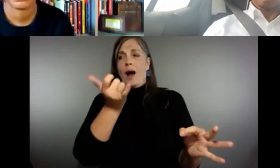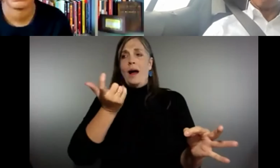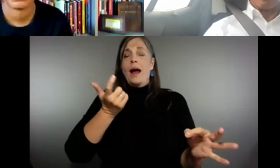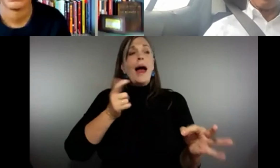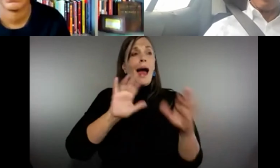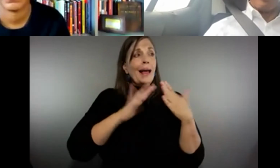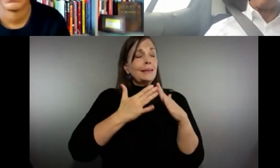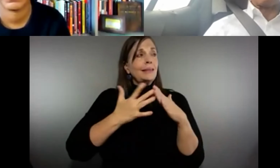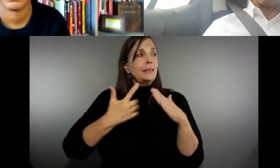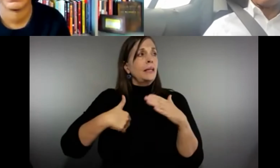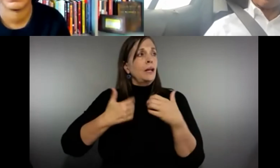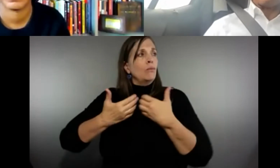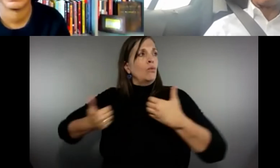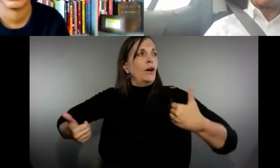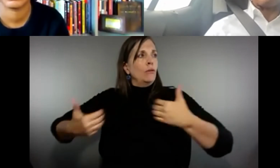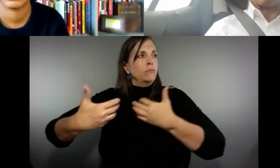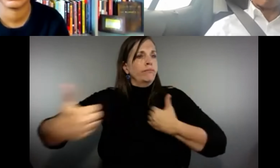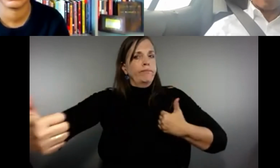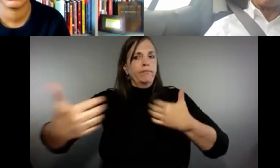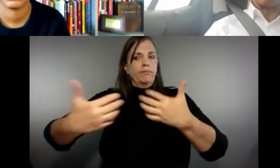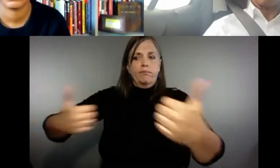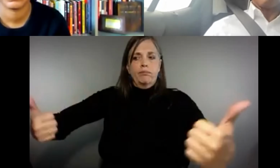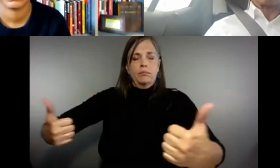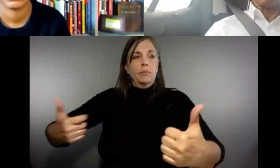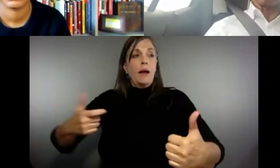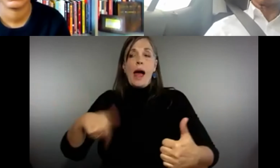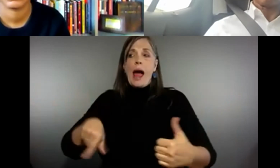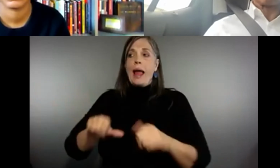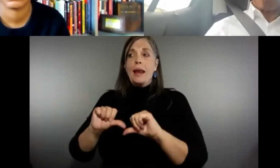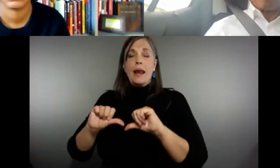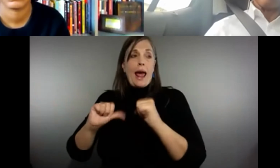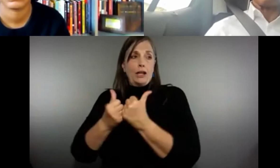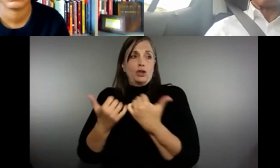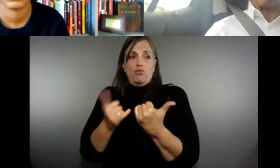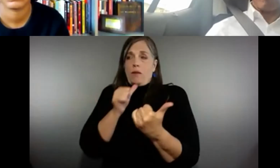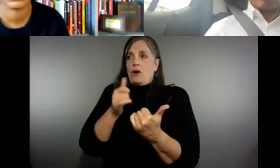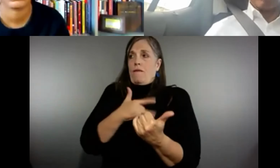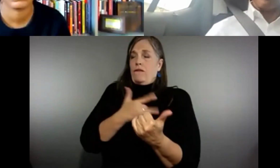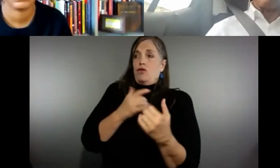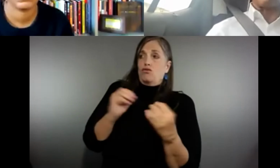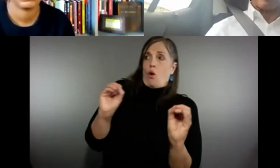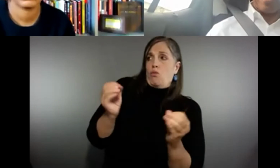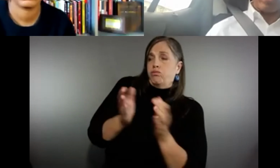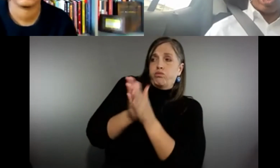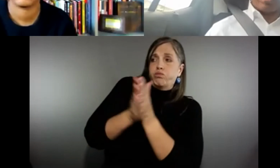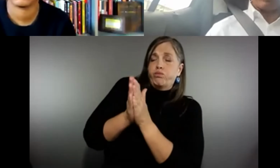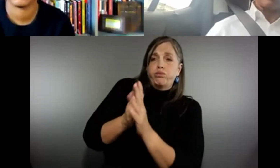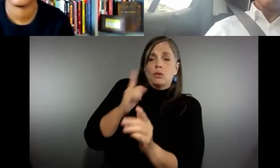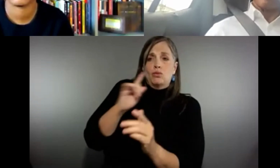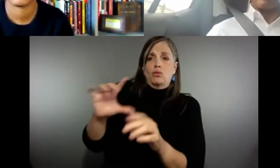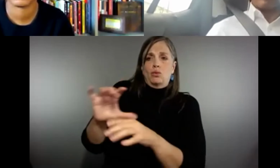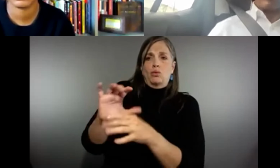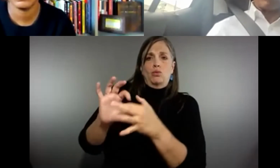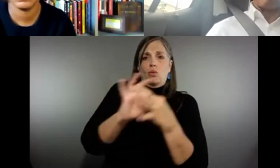where agencies are not incentivized to coordinate together we need to take change